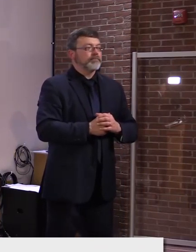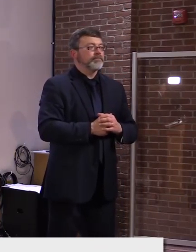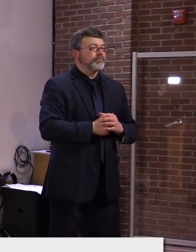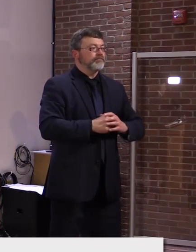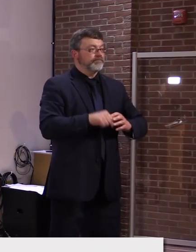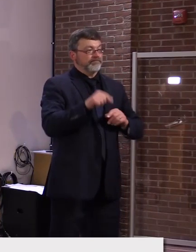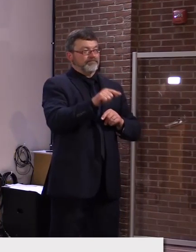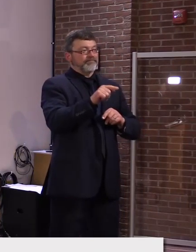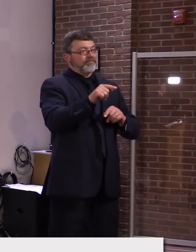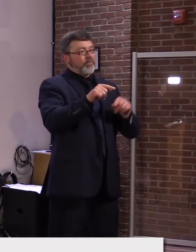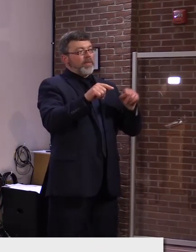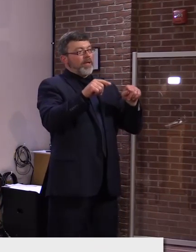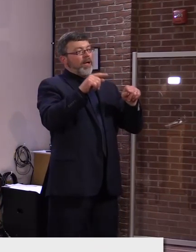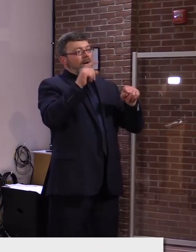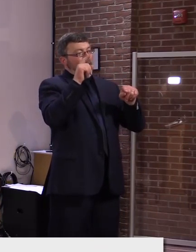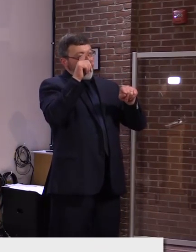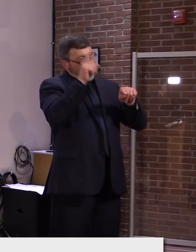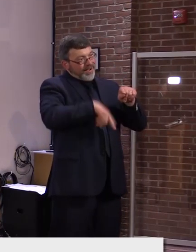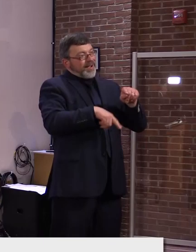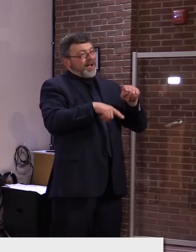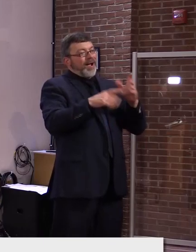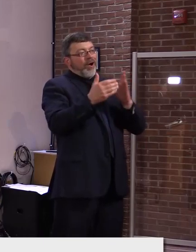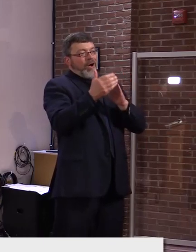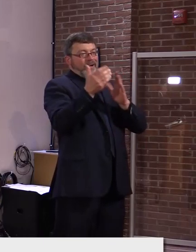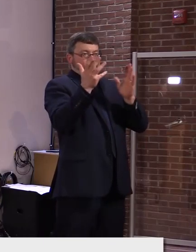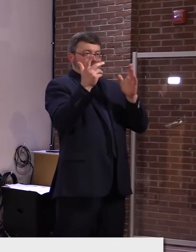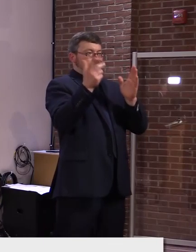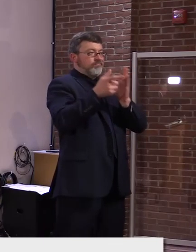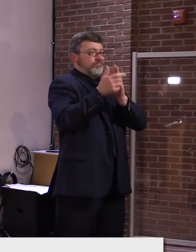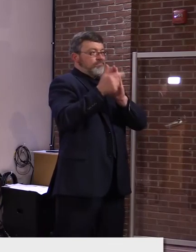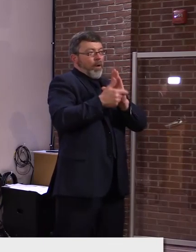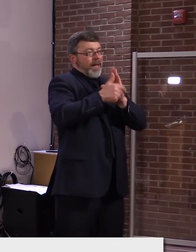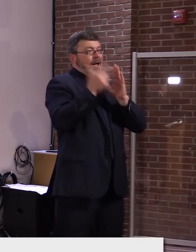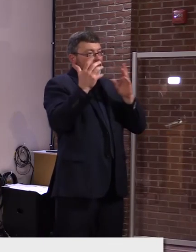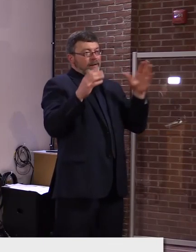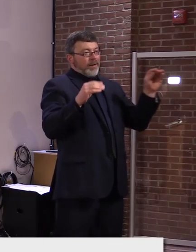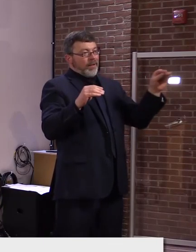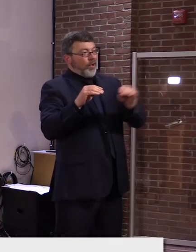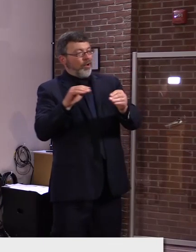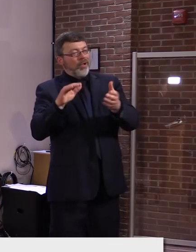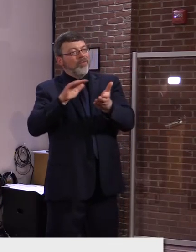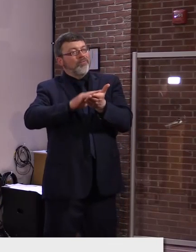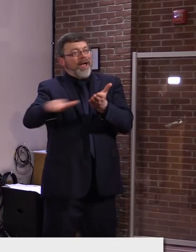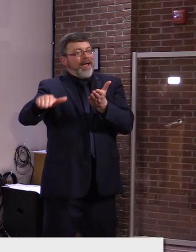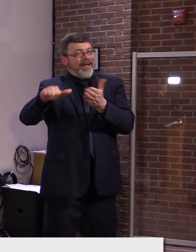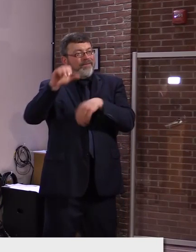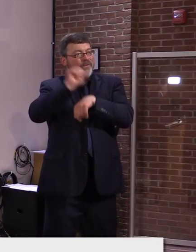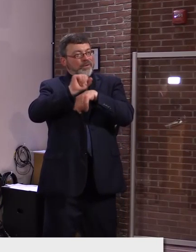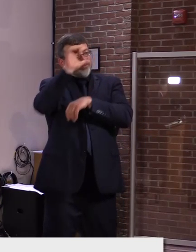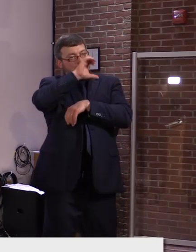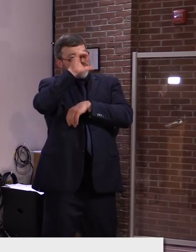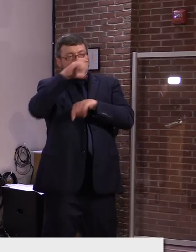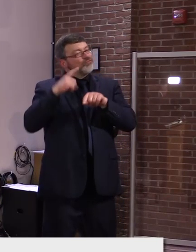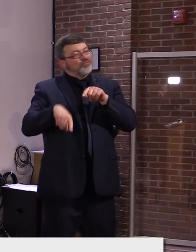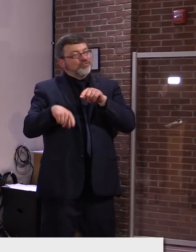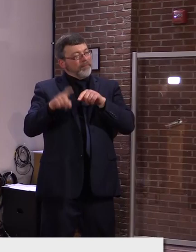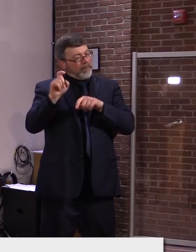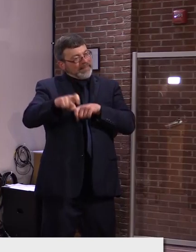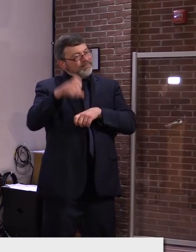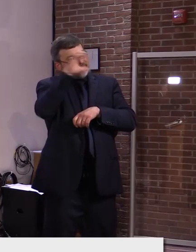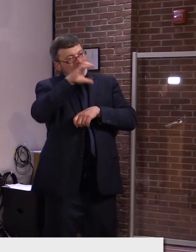automatically have them bypass the work search requirement for self-employed and independent contractors. So that's we've just simply